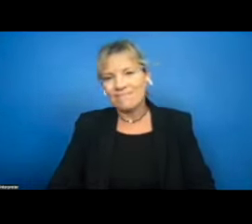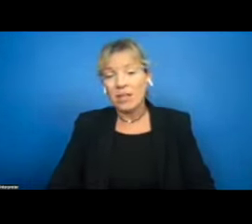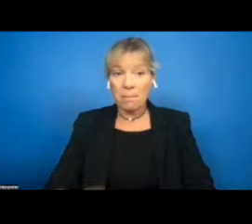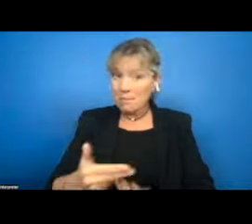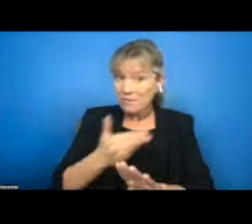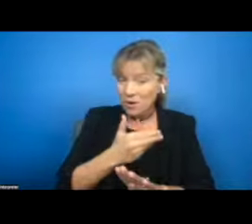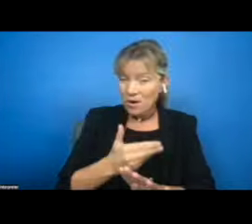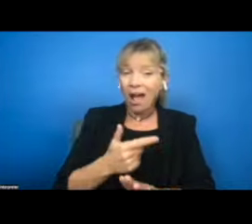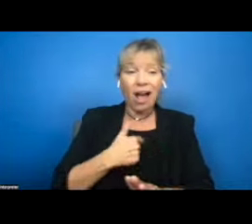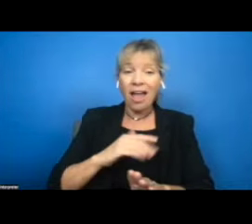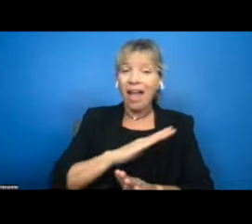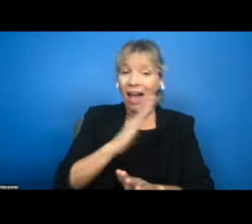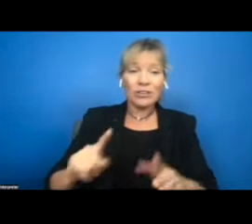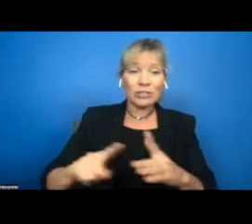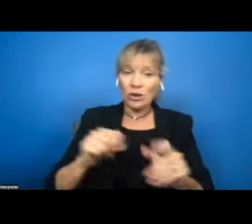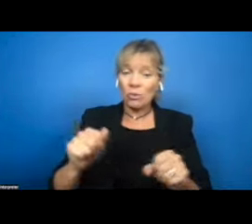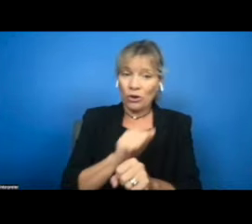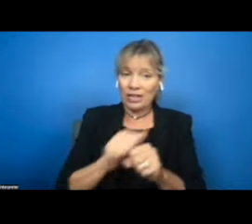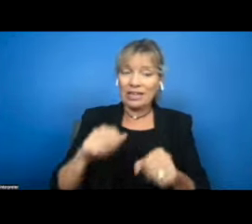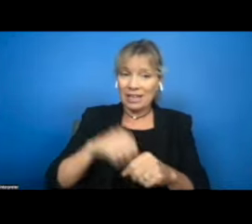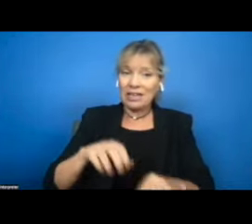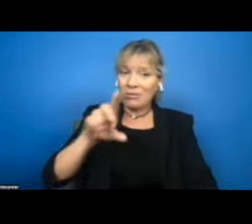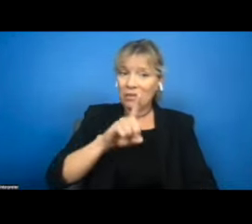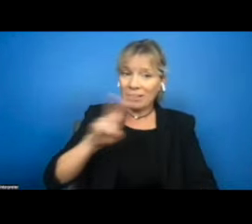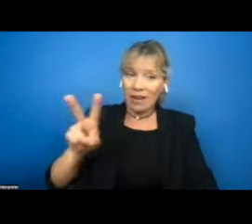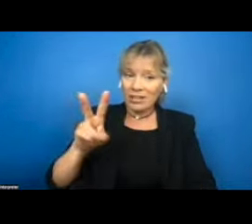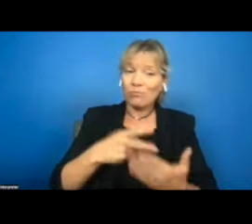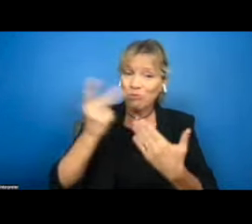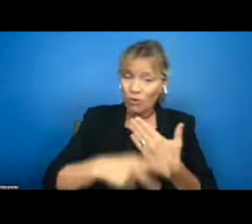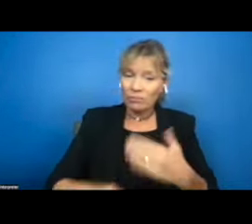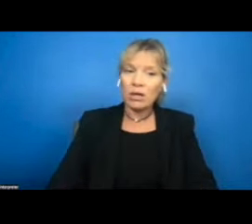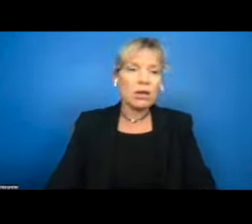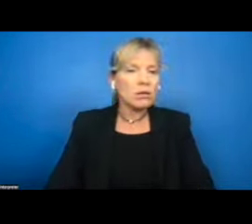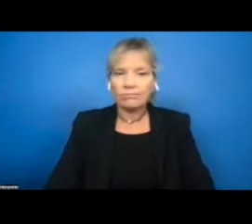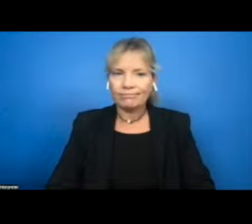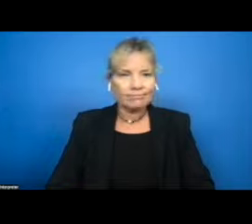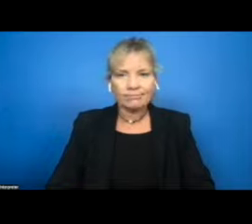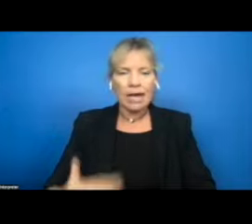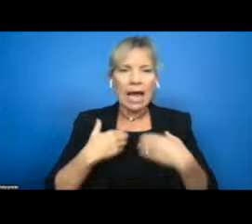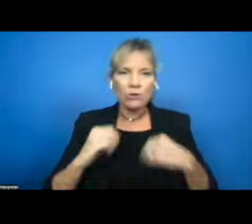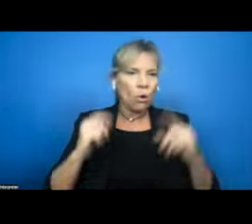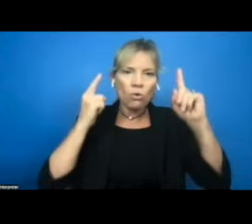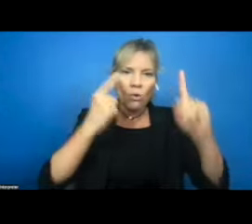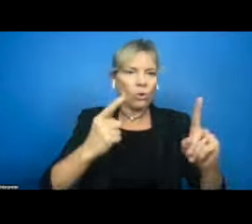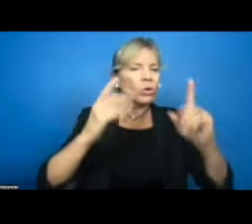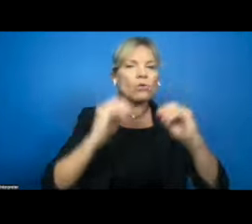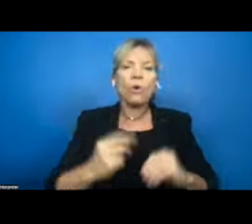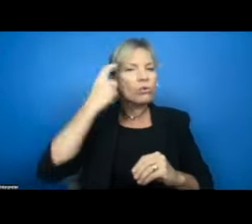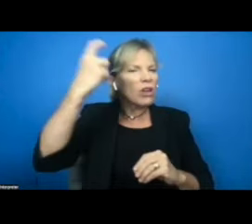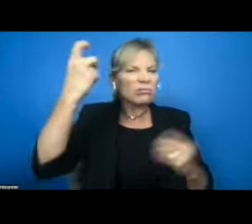Before I ever started working in the domestic violence program, I didn't really have any goals or